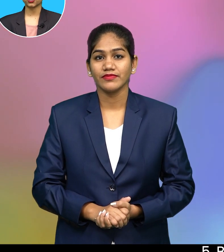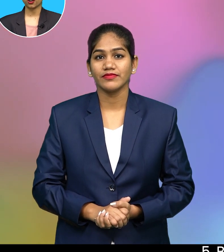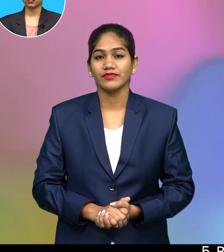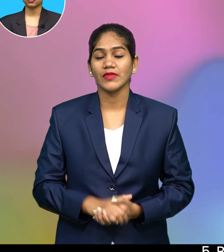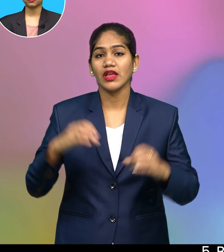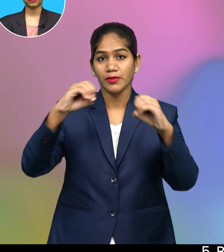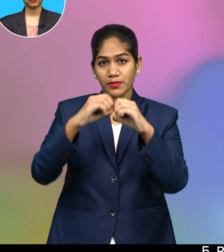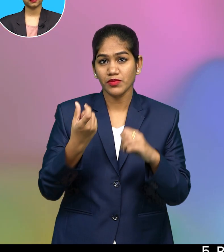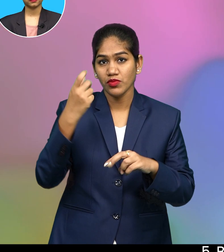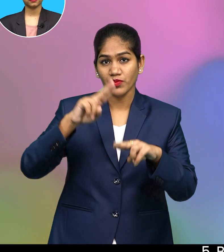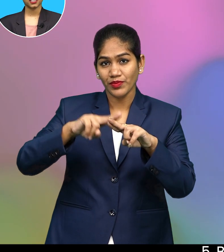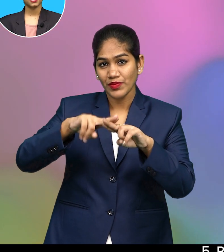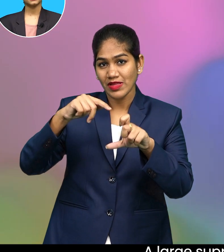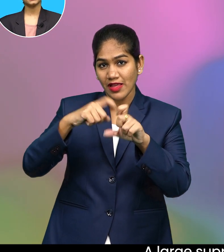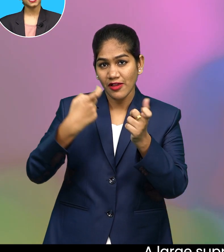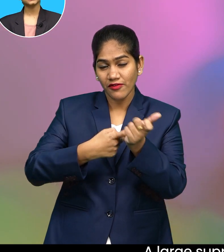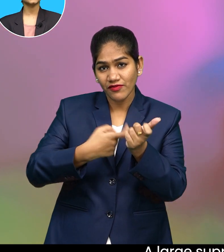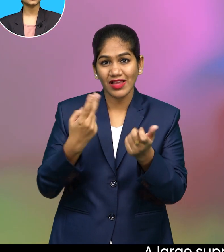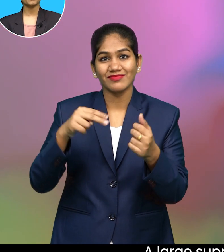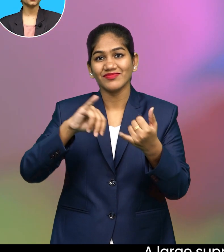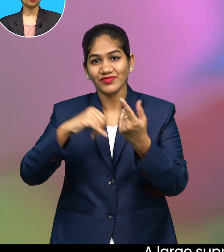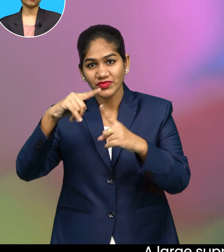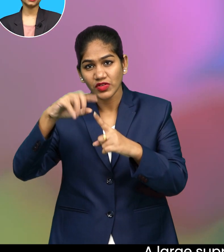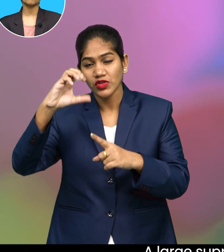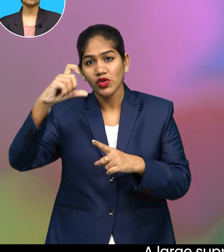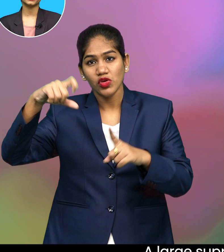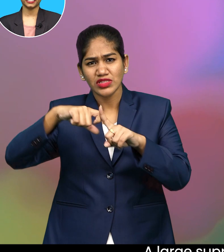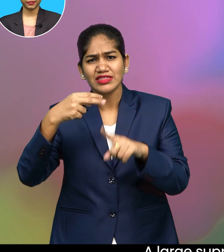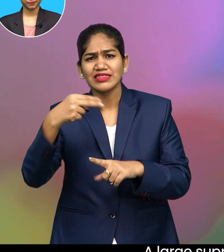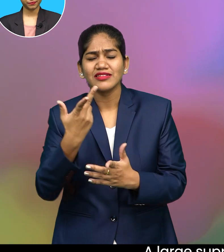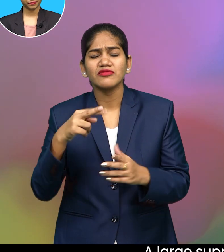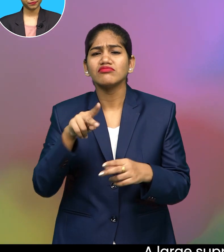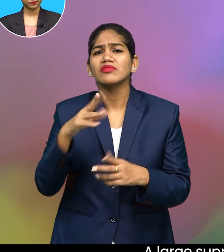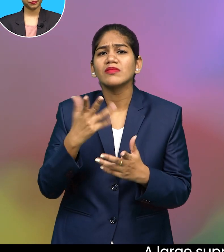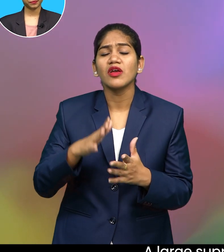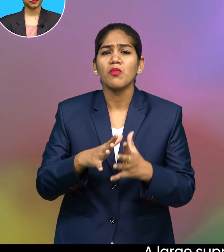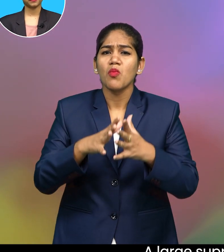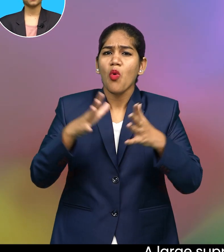Buffer stock. A large supply of a commodity.